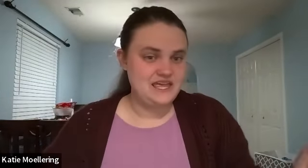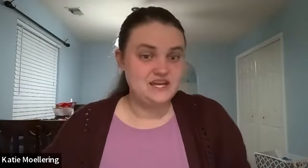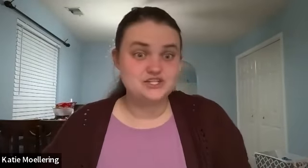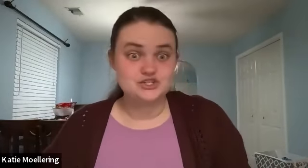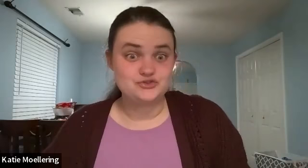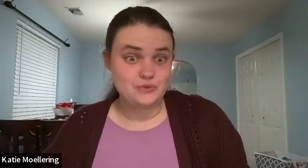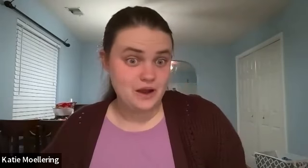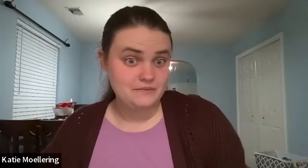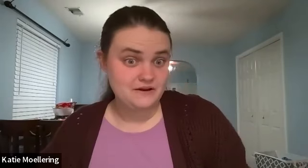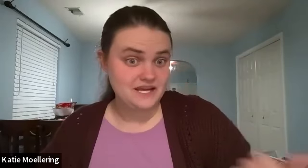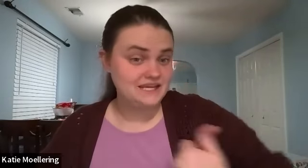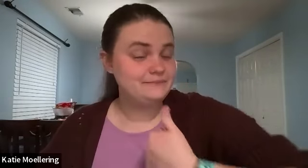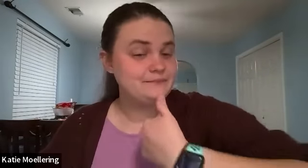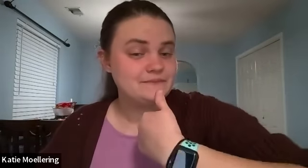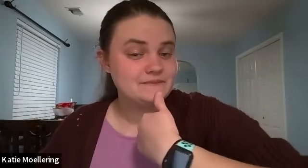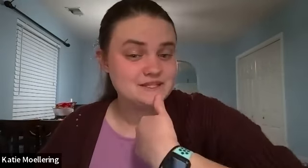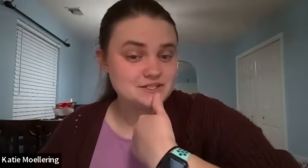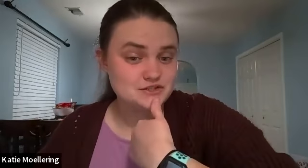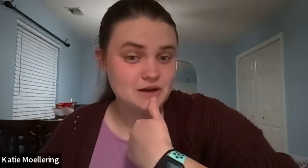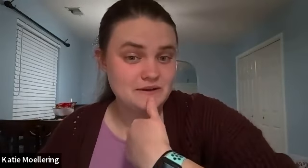Then strawberry.